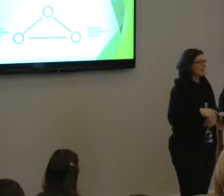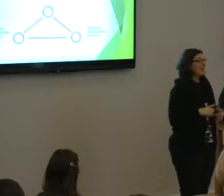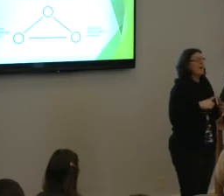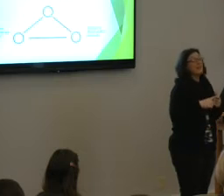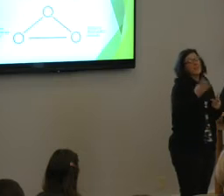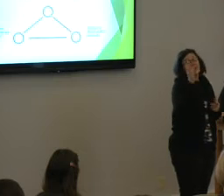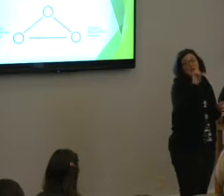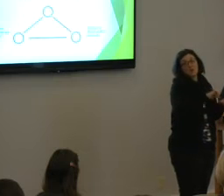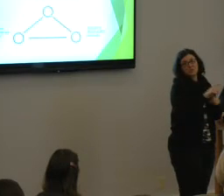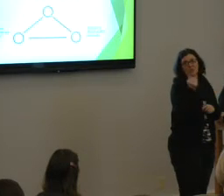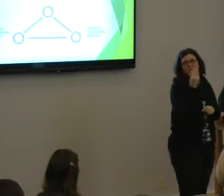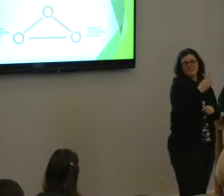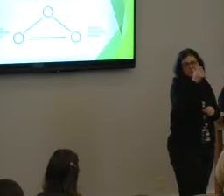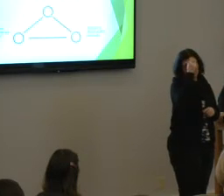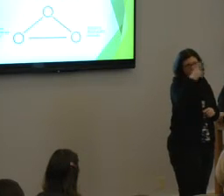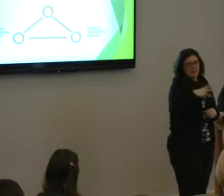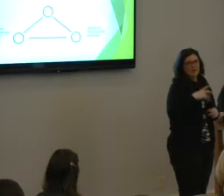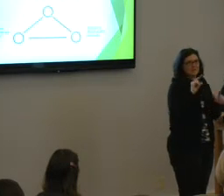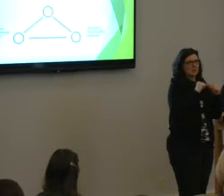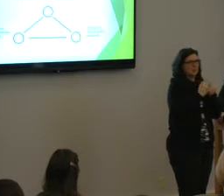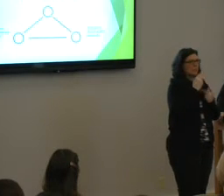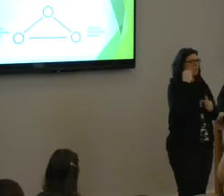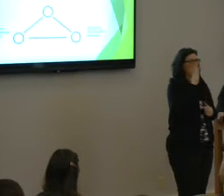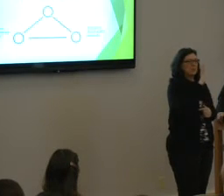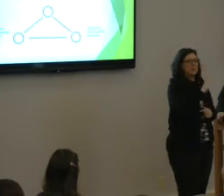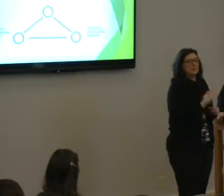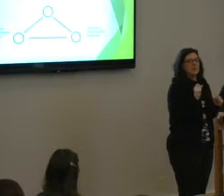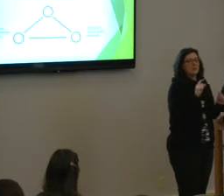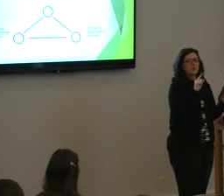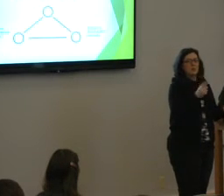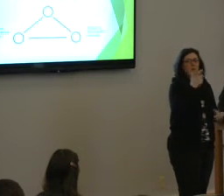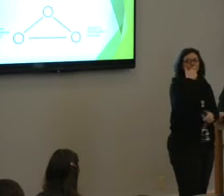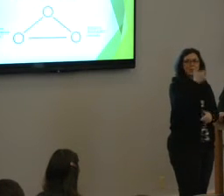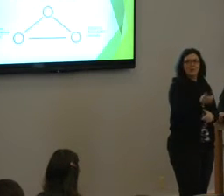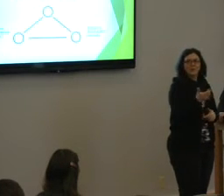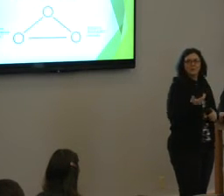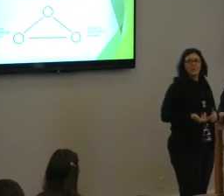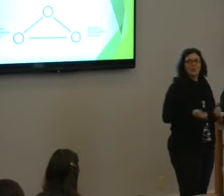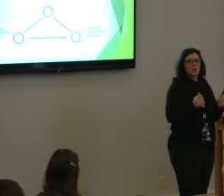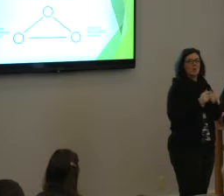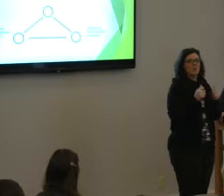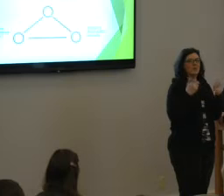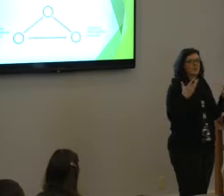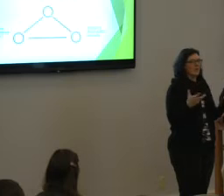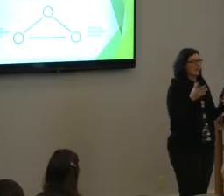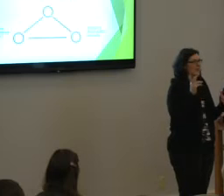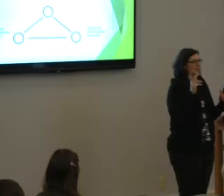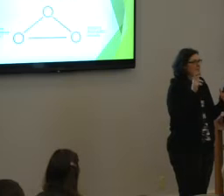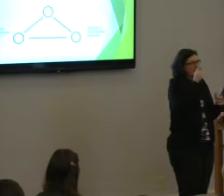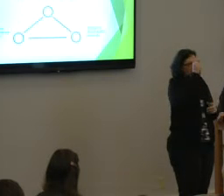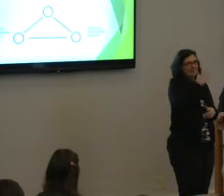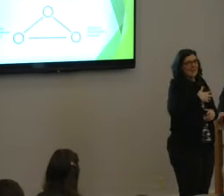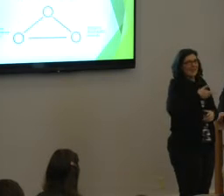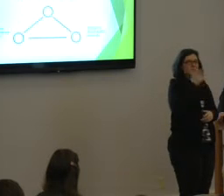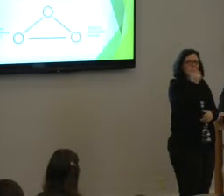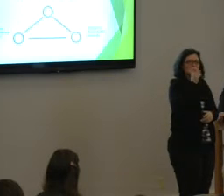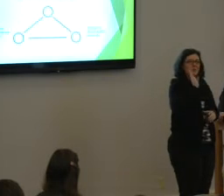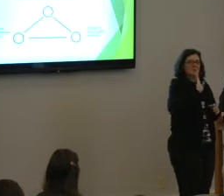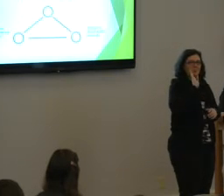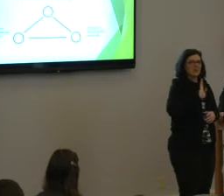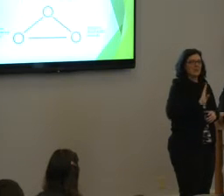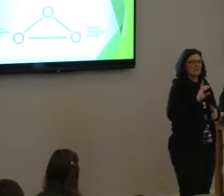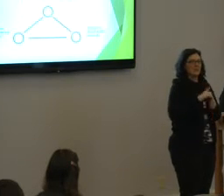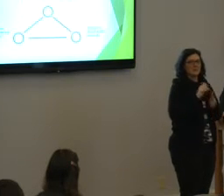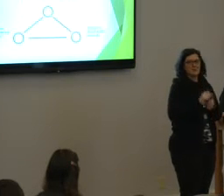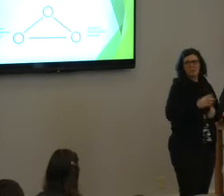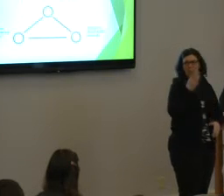by the way, there are a couple of guys at this group home who never get to go and watch football with a bunch of guys and drink beer, and they have a disability. Well, I